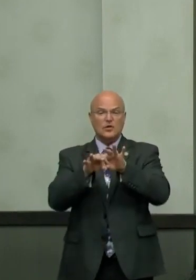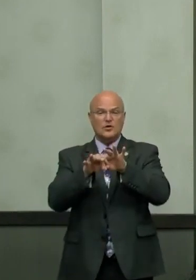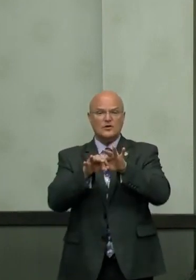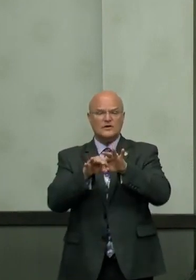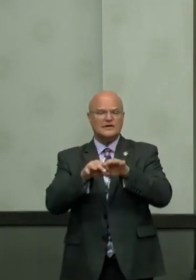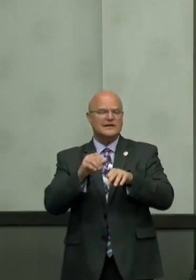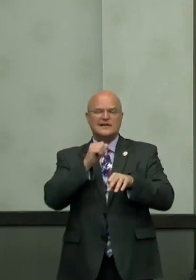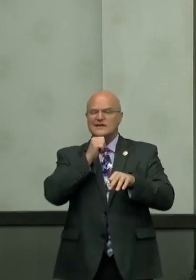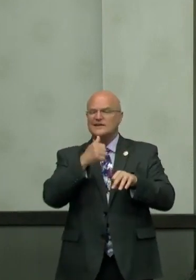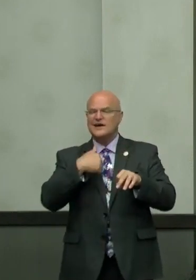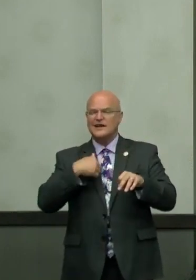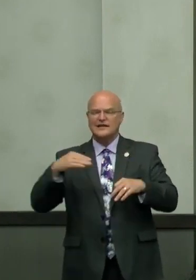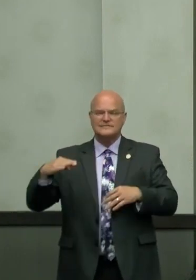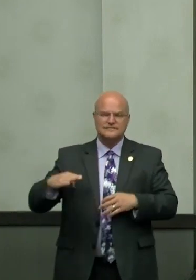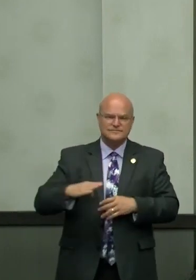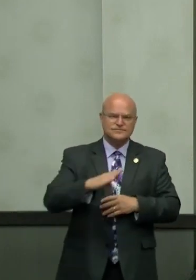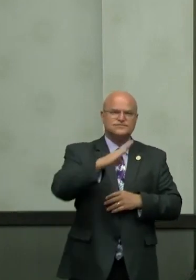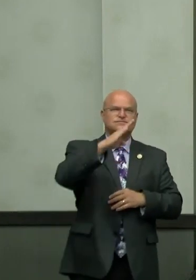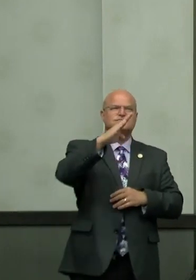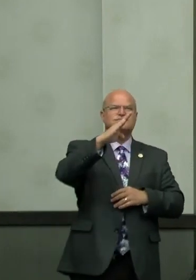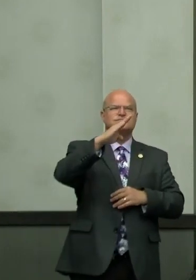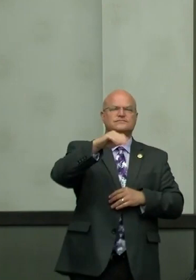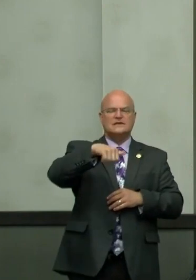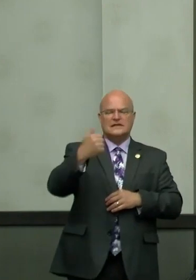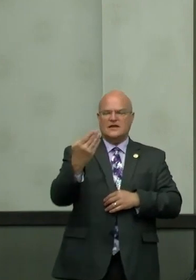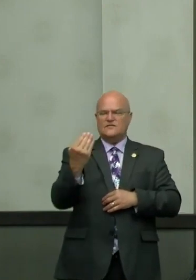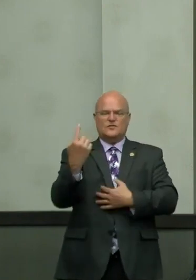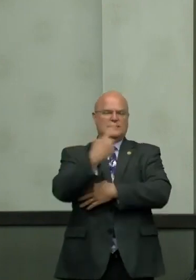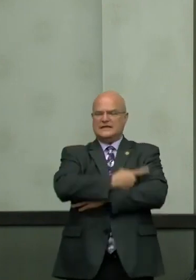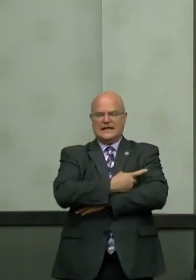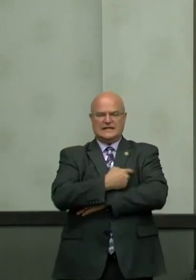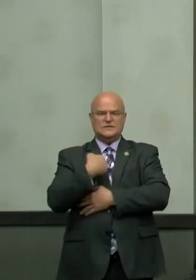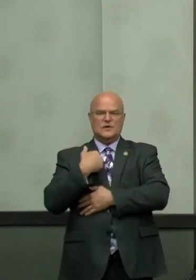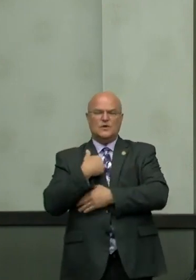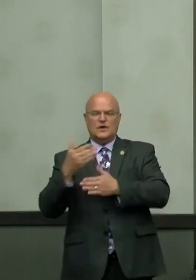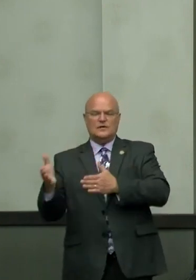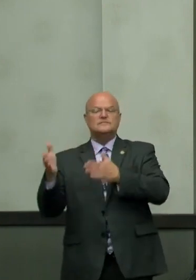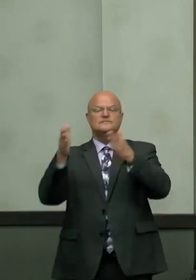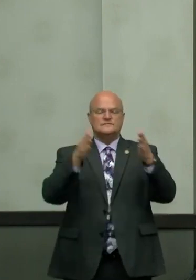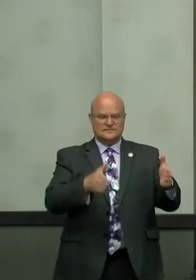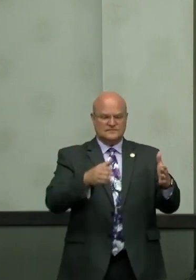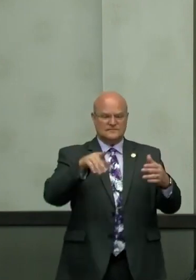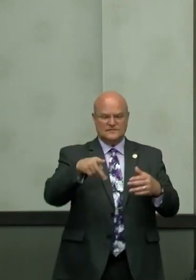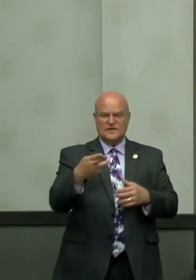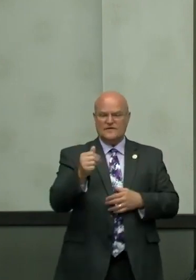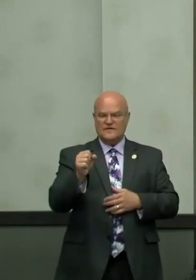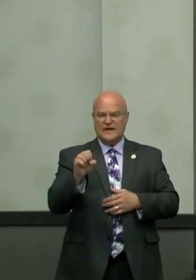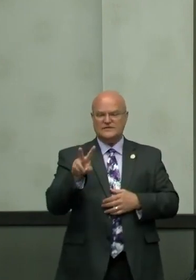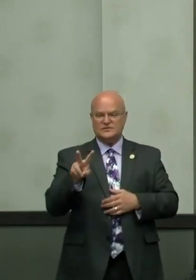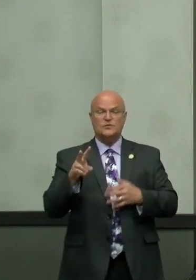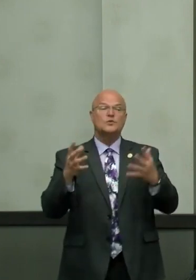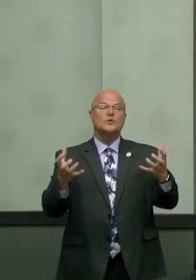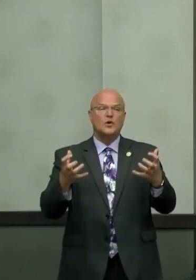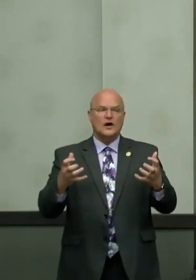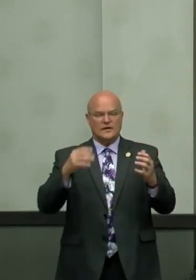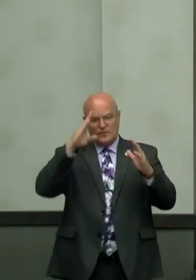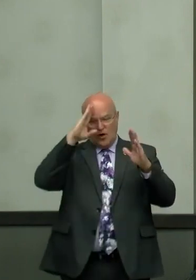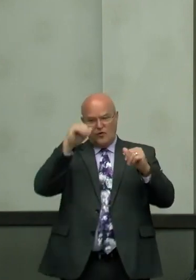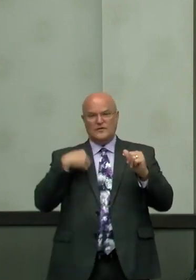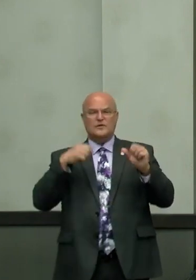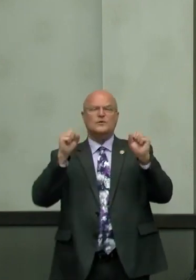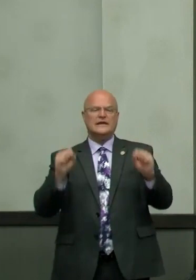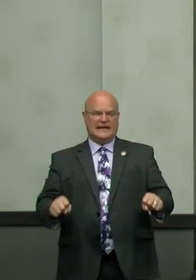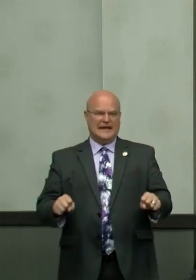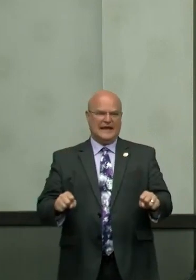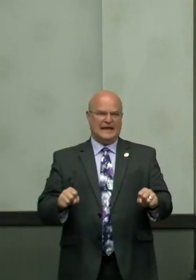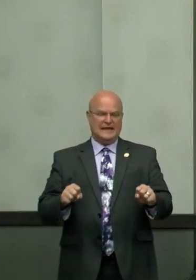a resurgence in the next 14 days. We want to be able to move to phase 2, and I'm hopeful that we'll be in a position to